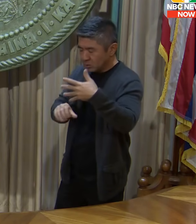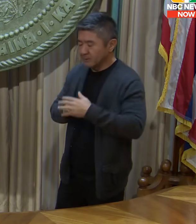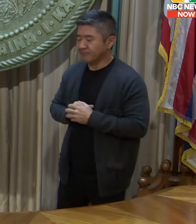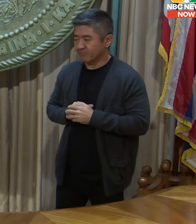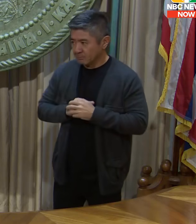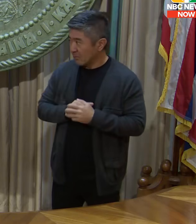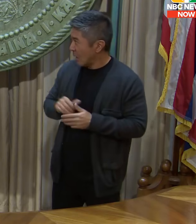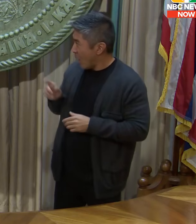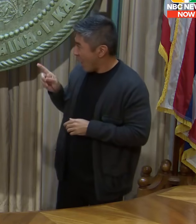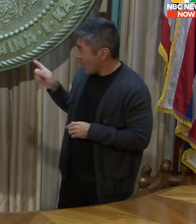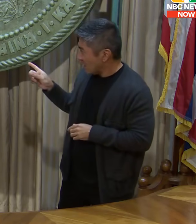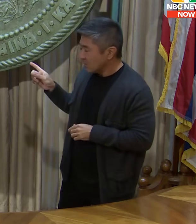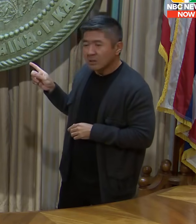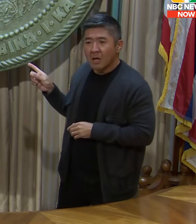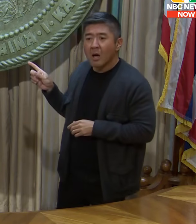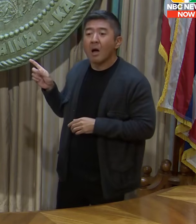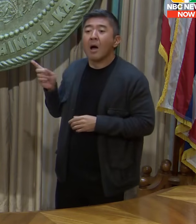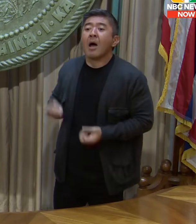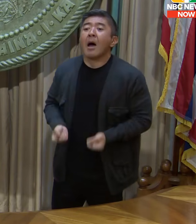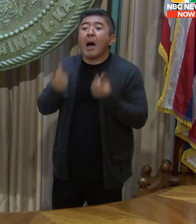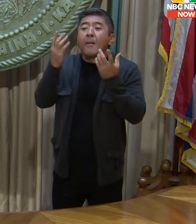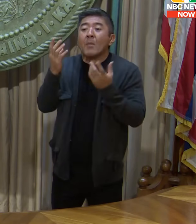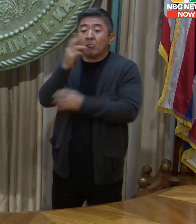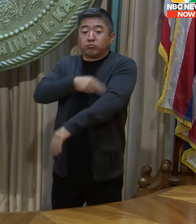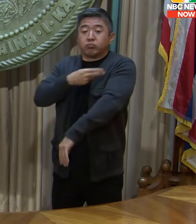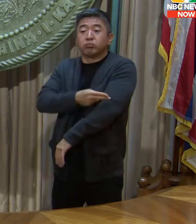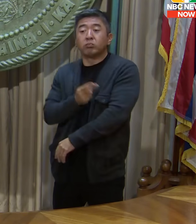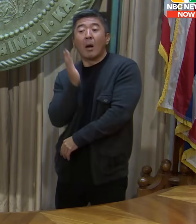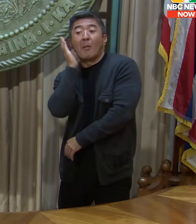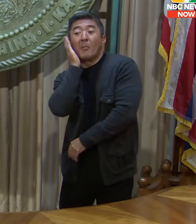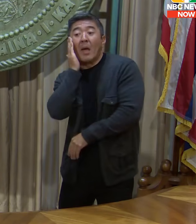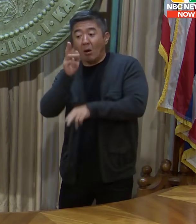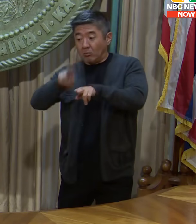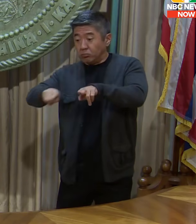on this board is the number of beds we have. We have